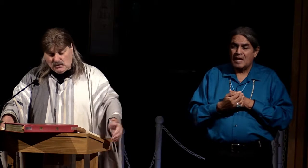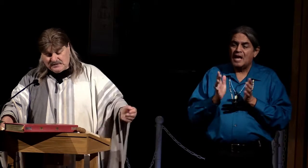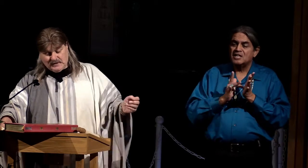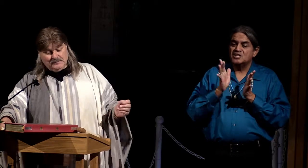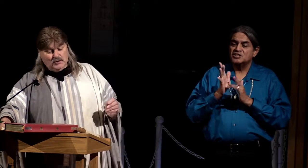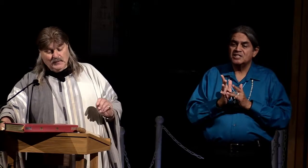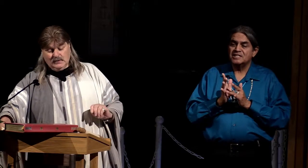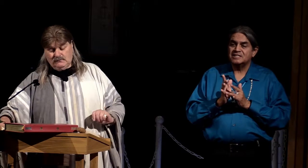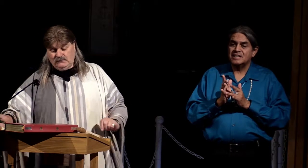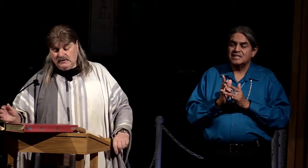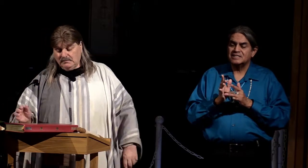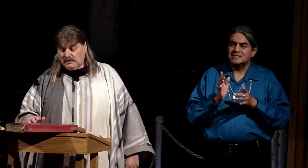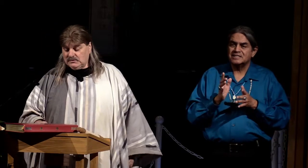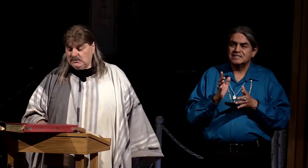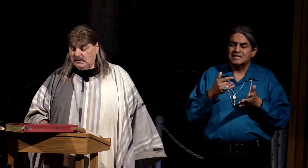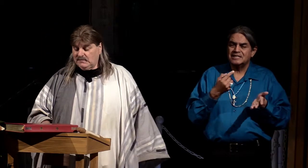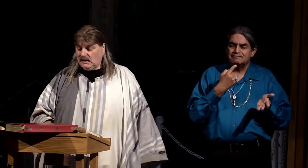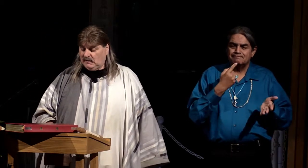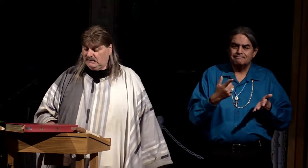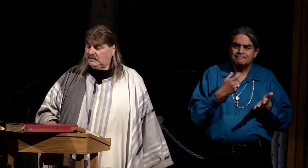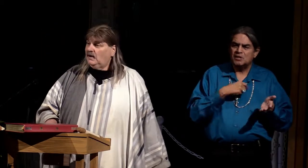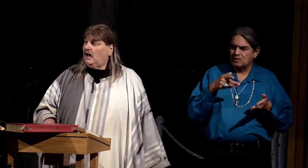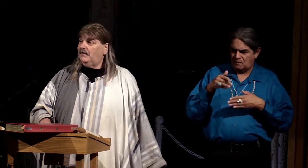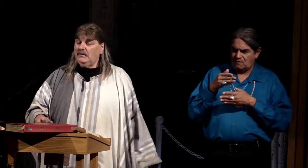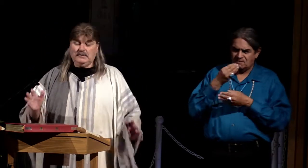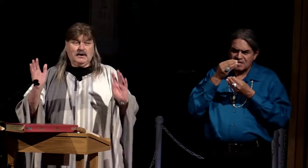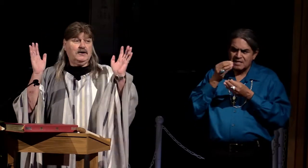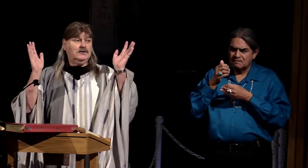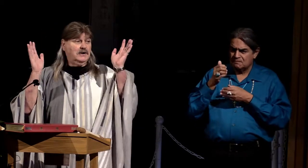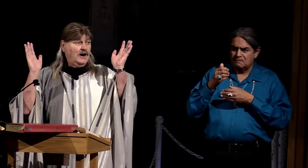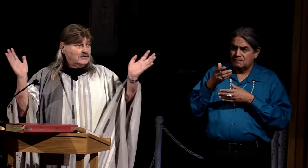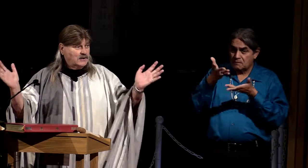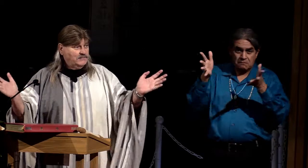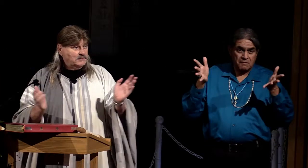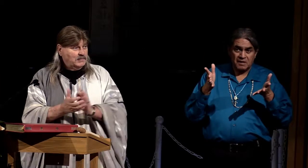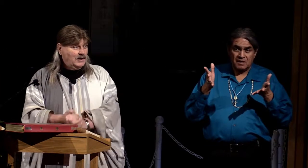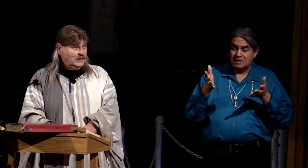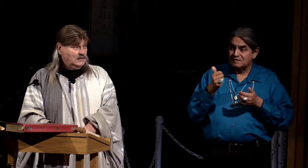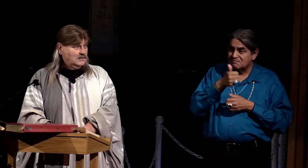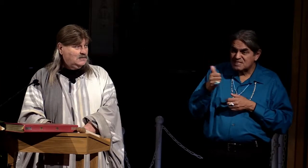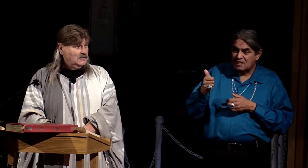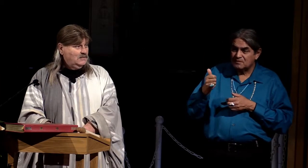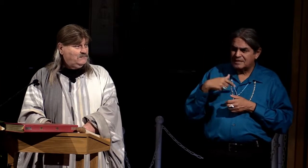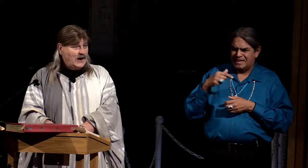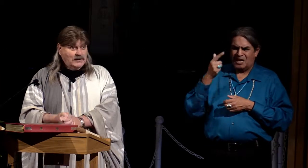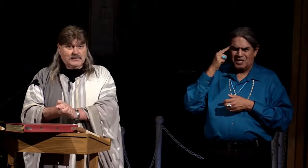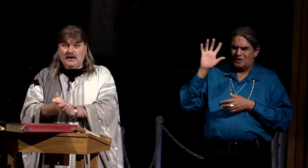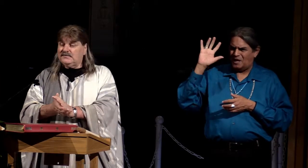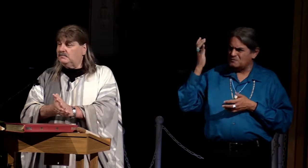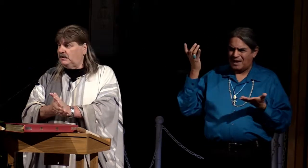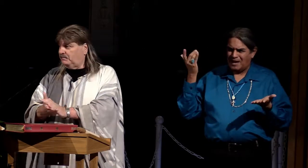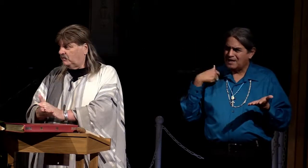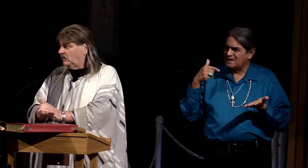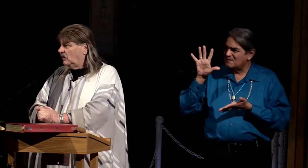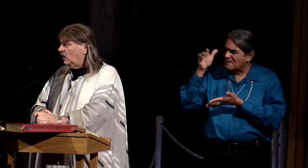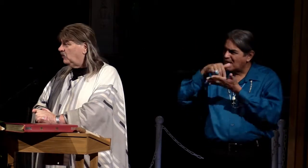Jesus coaxed them, though, to feed the multitude themselves, and they went, are you out of your mind?